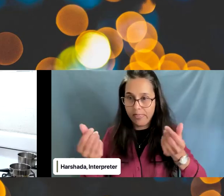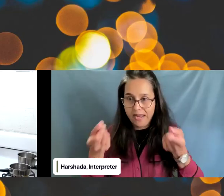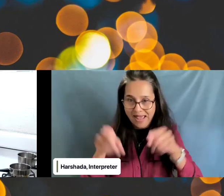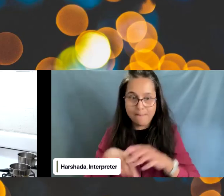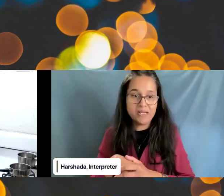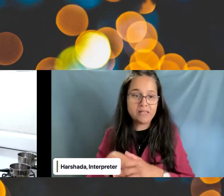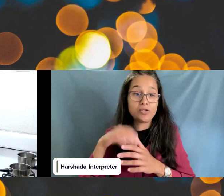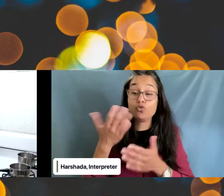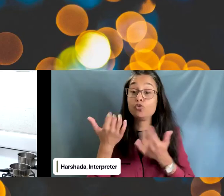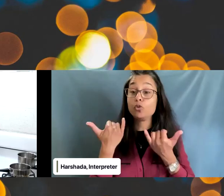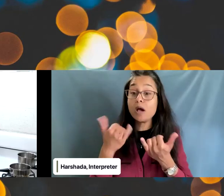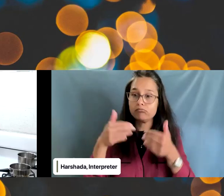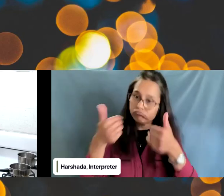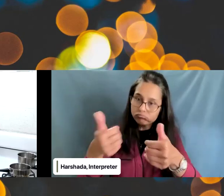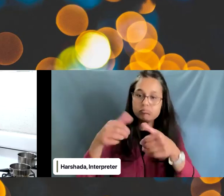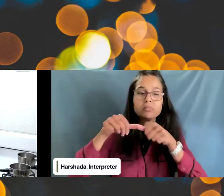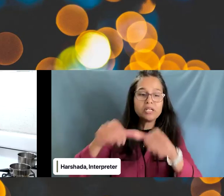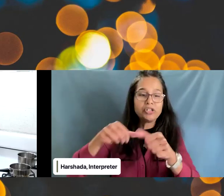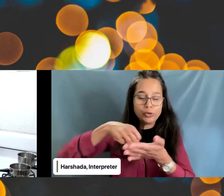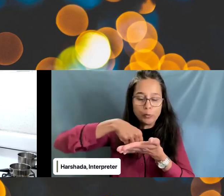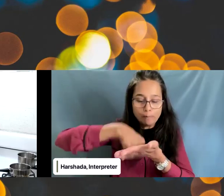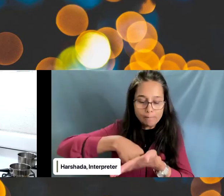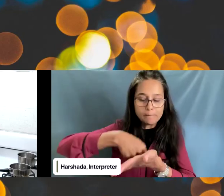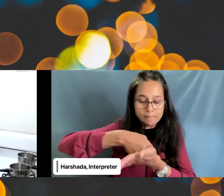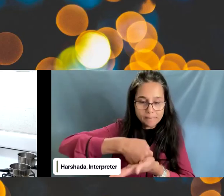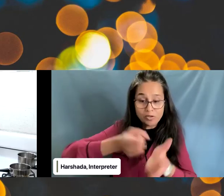to flatten it at the bottom while you push toward the outside.